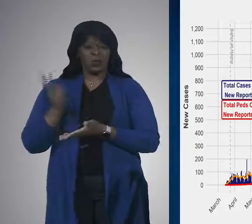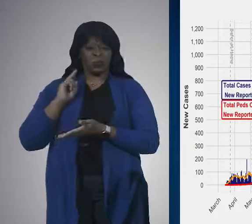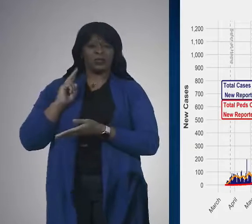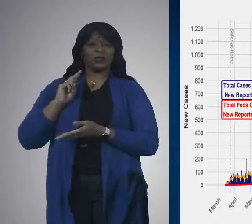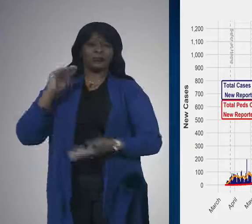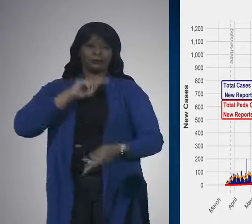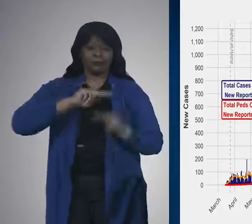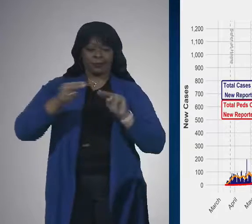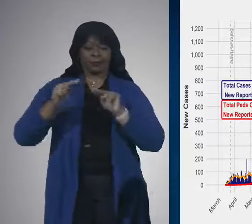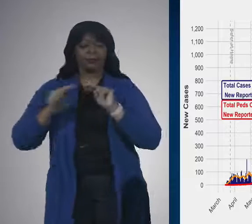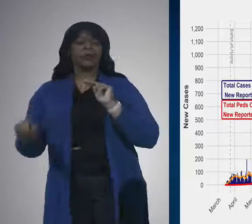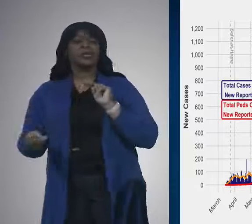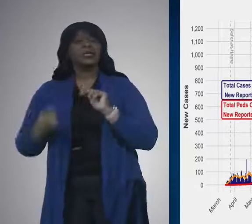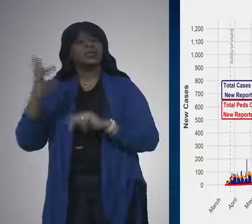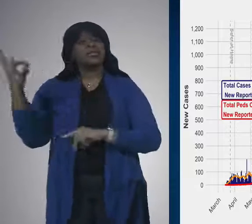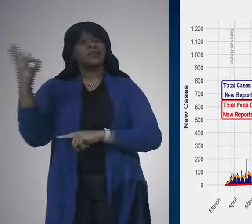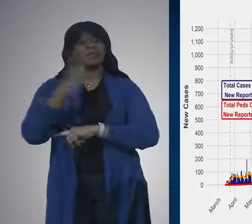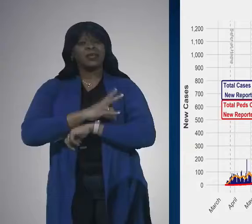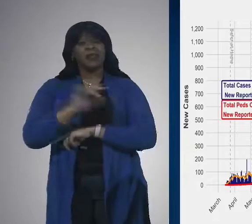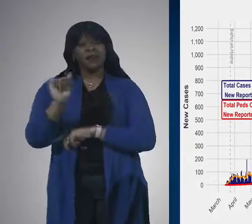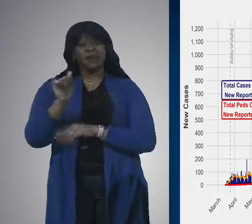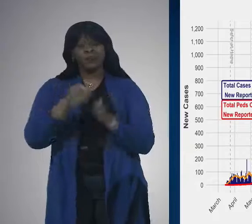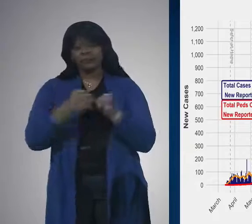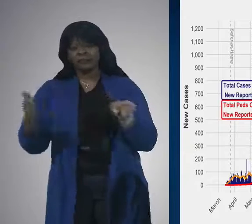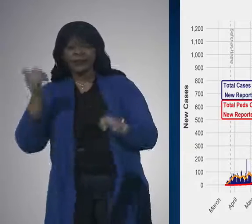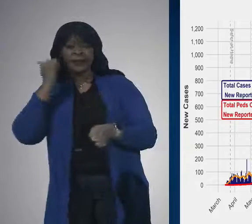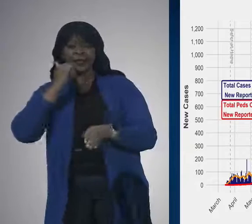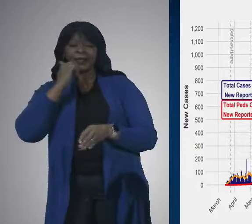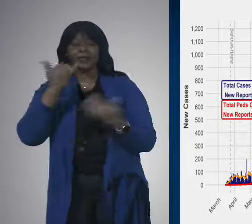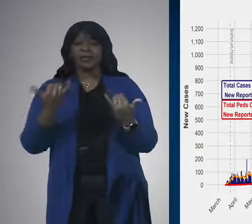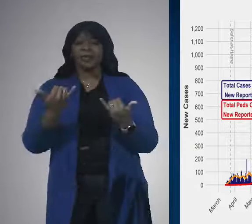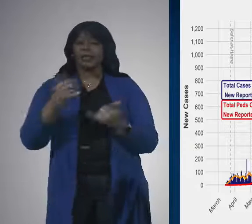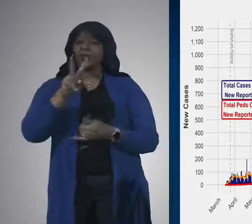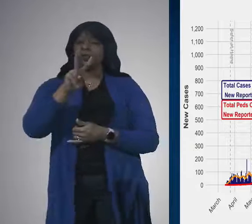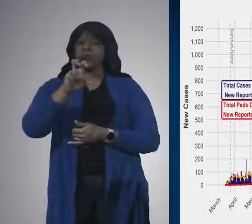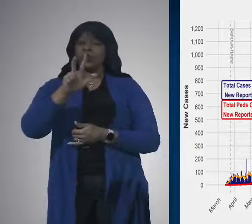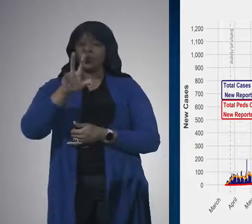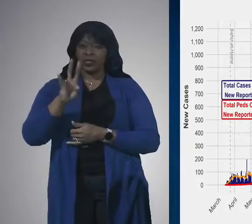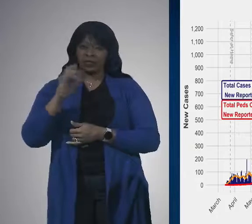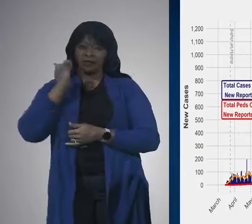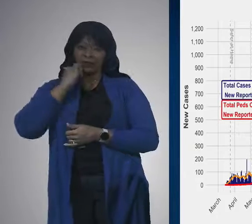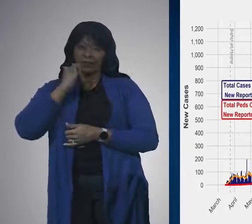The 7-day average of cases per day is now 237.